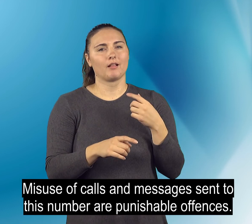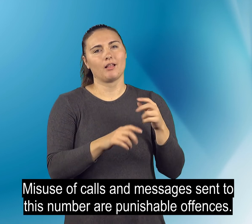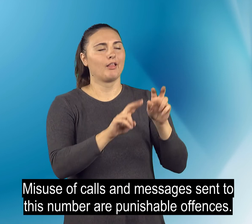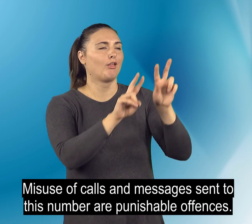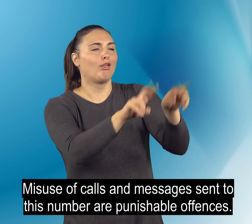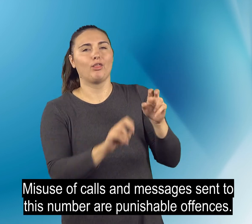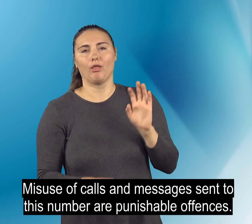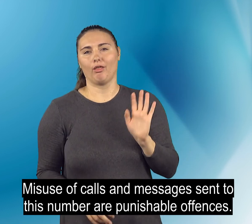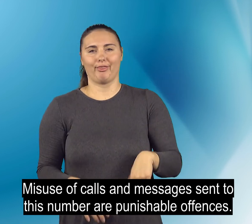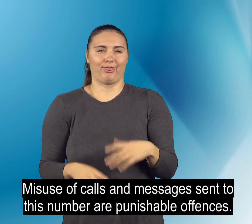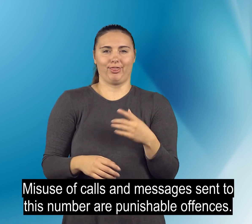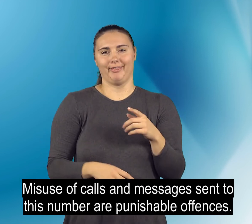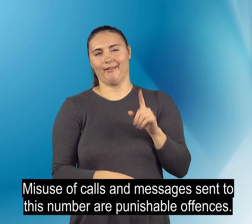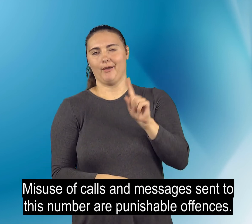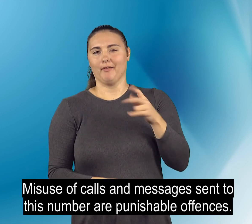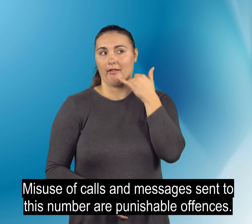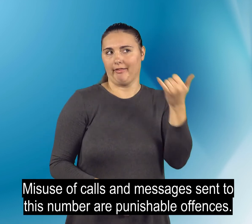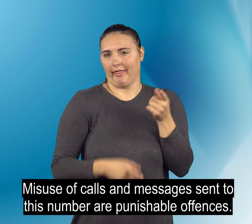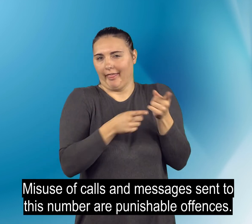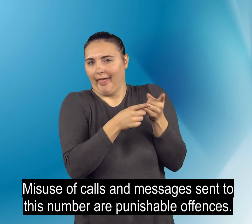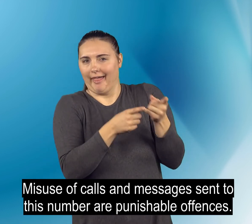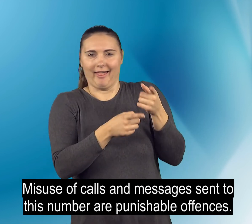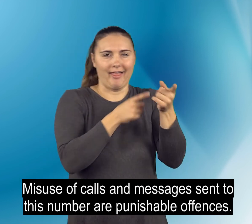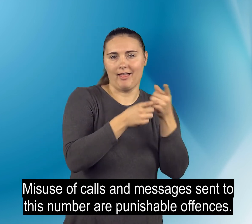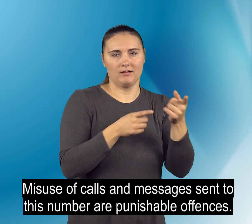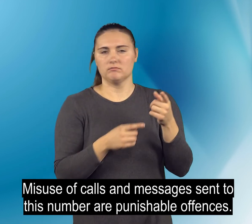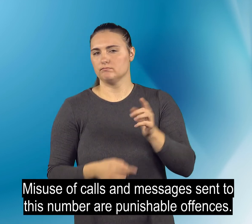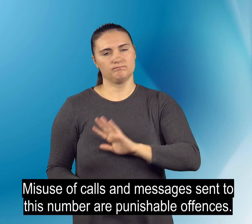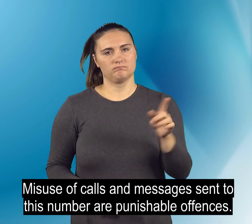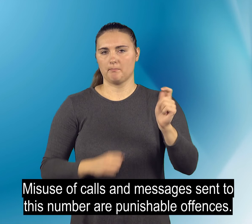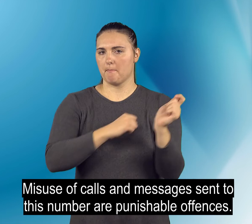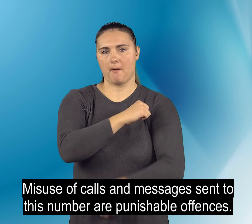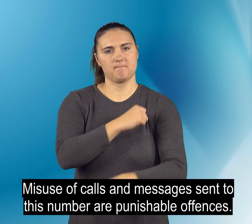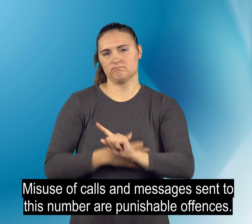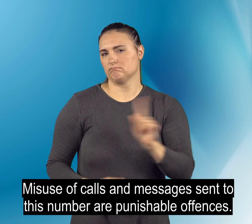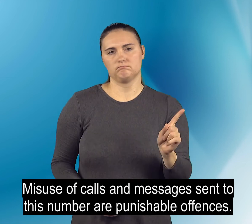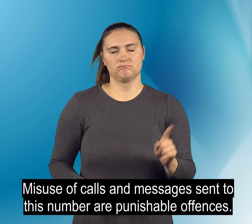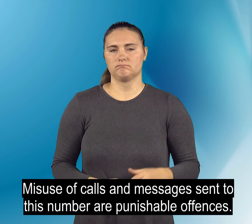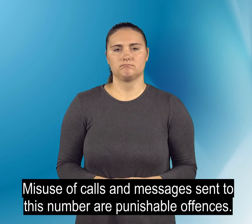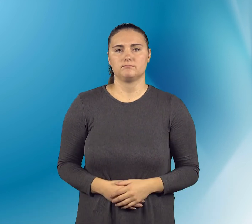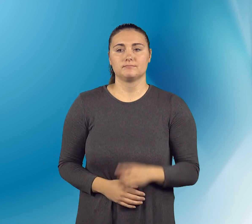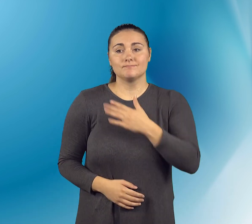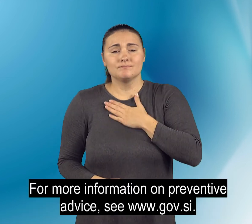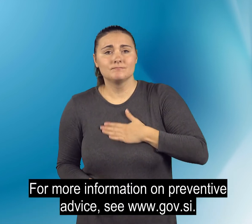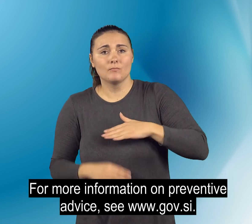Misuse of calls and messages sent to this number are punishable offenses. For more